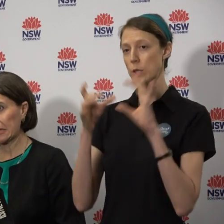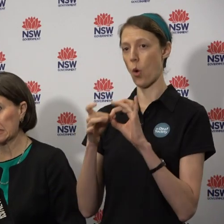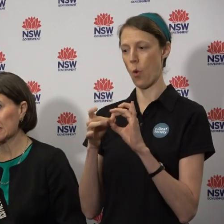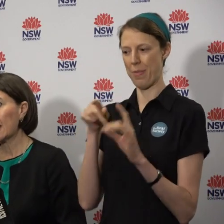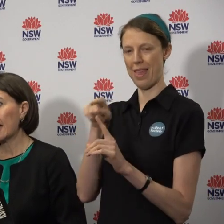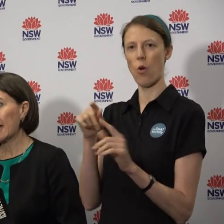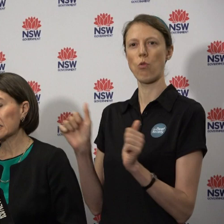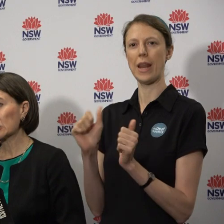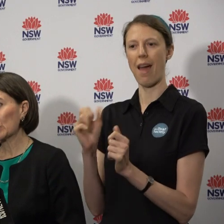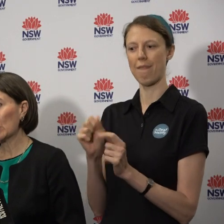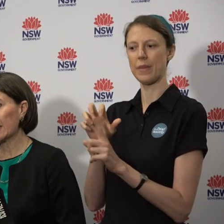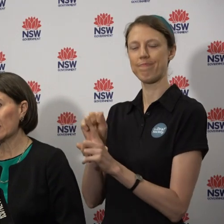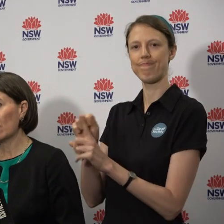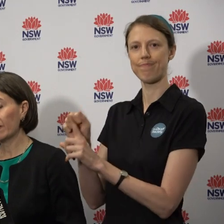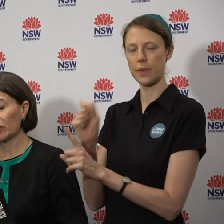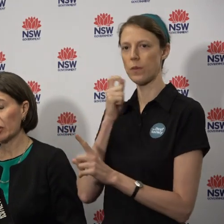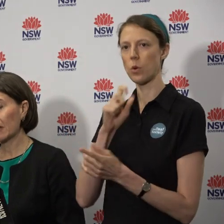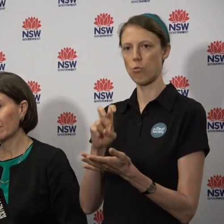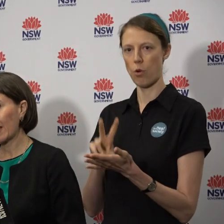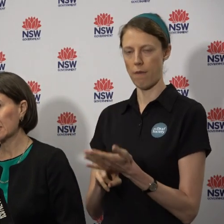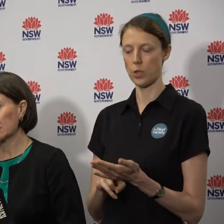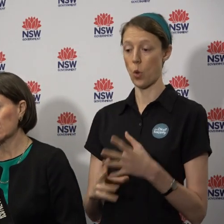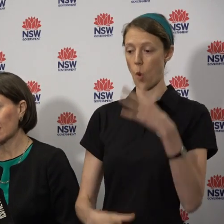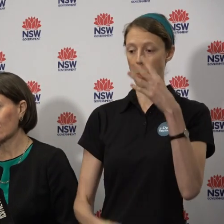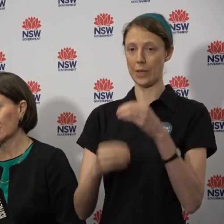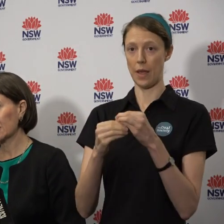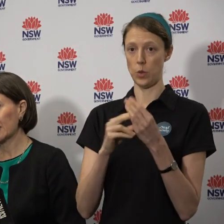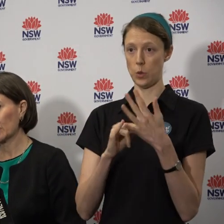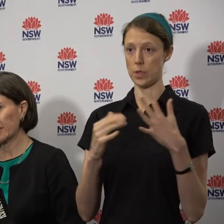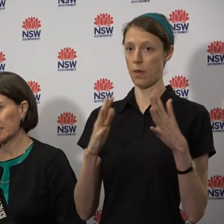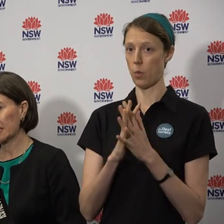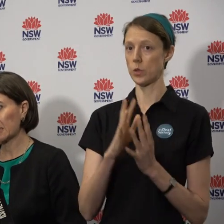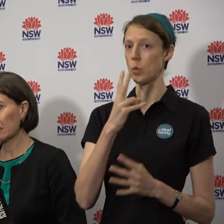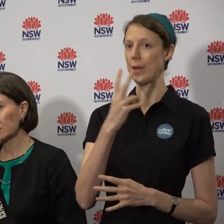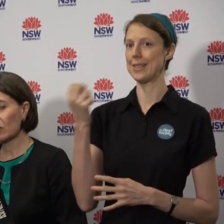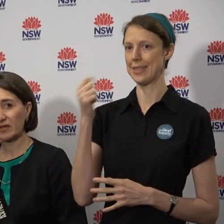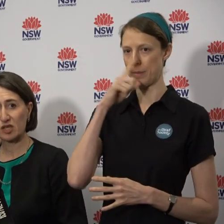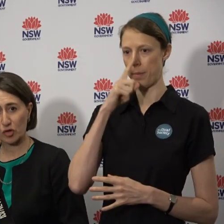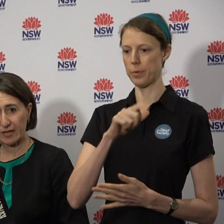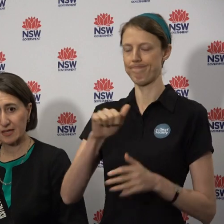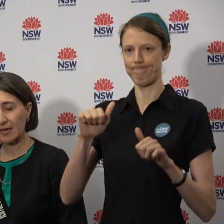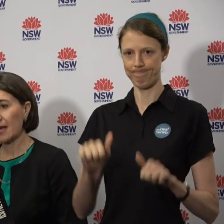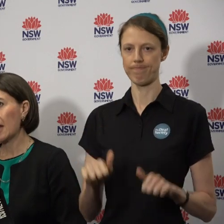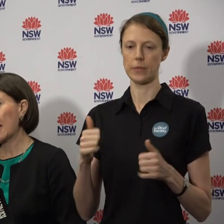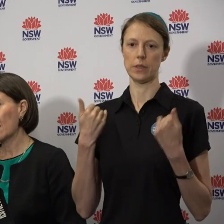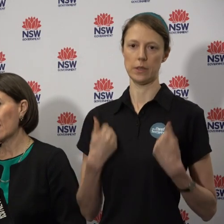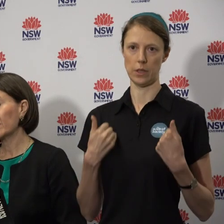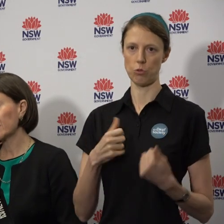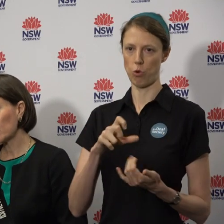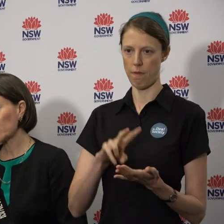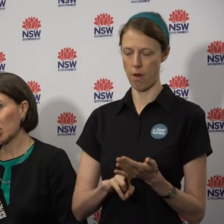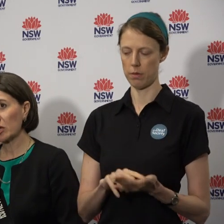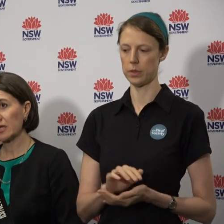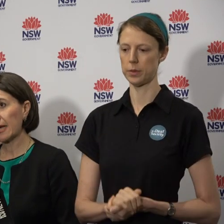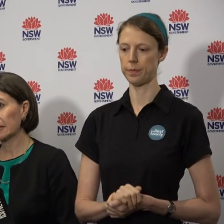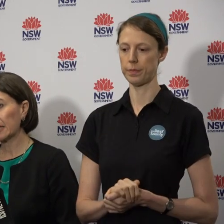diagnosed cases. So that the total number of cases in New South Wales is at 26. I also want to stress that the